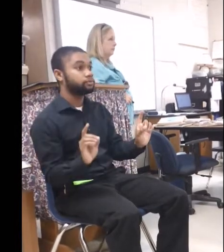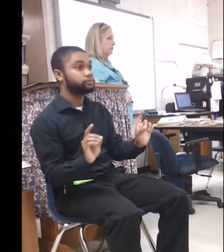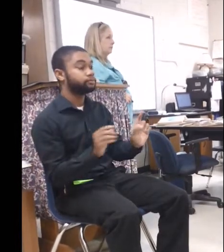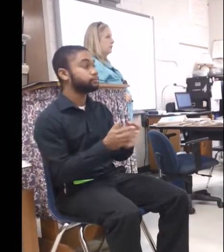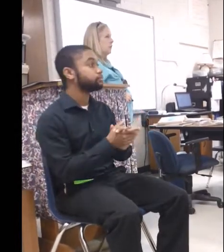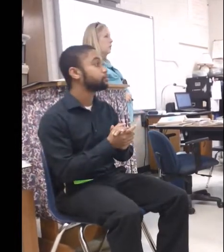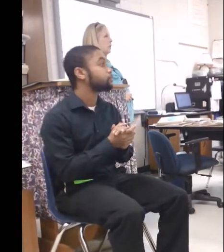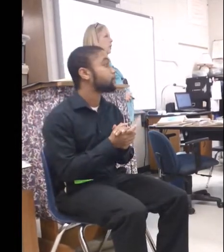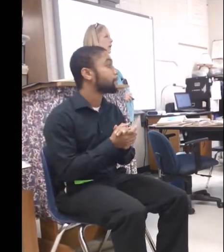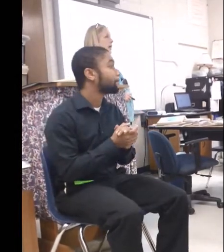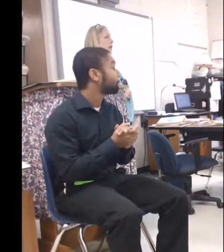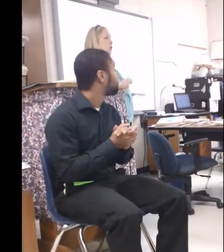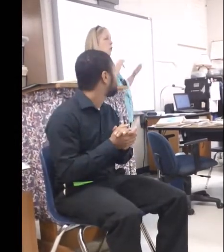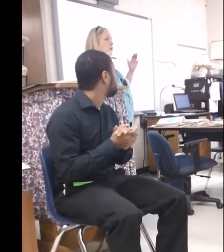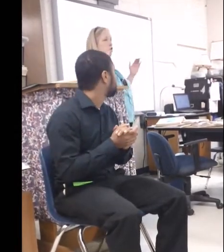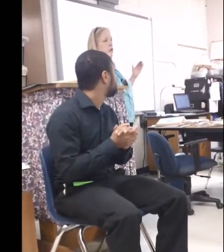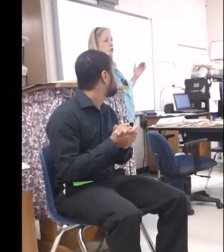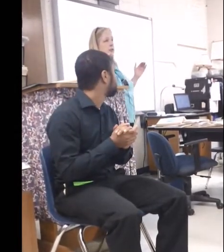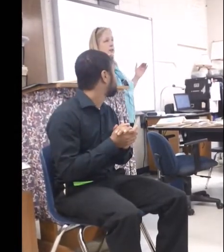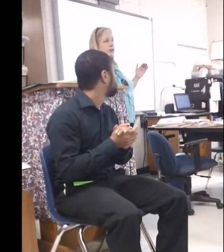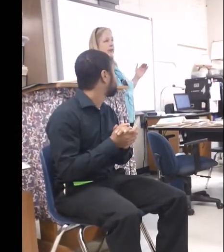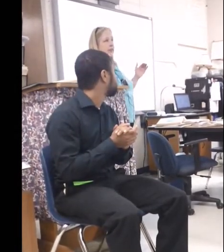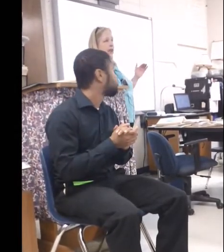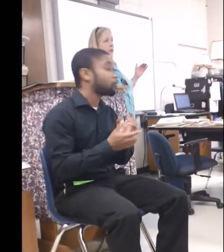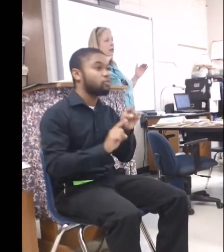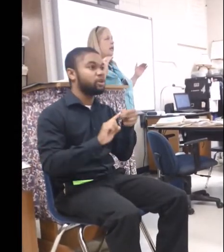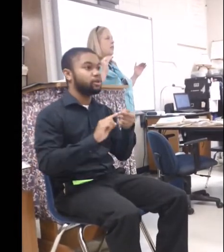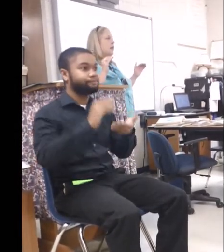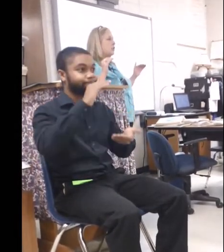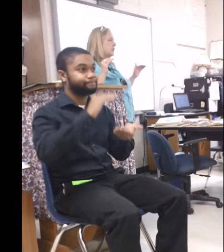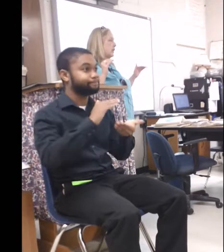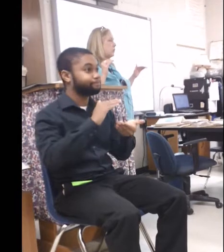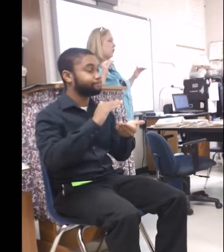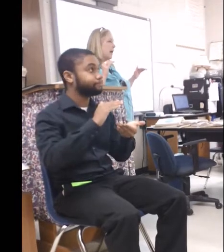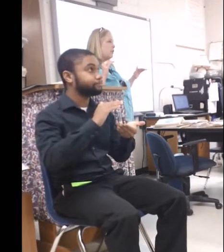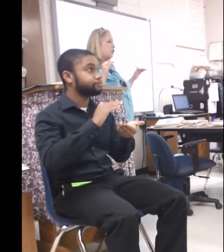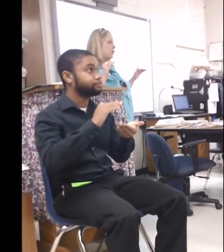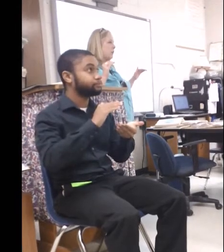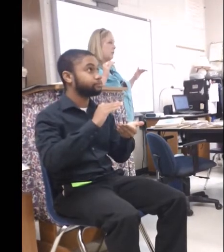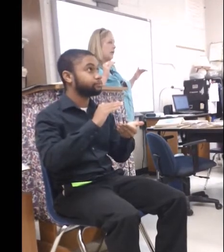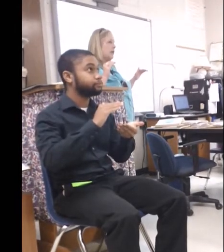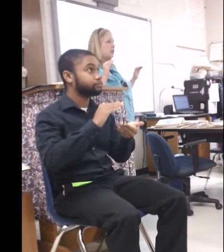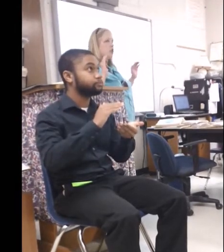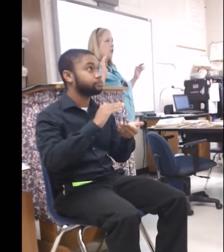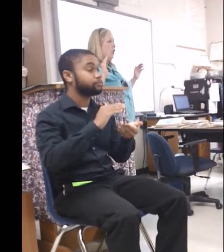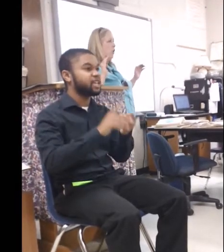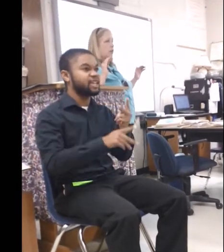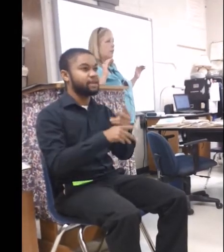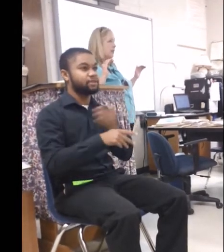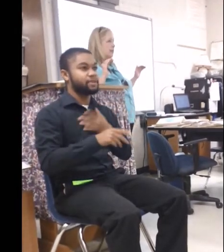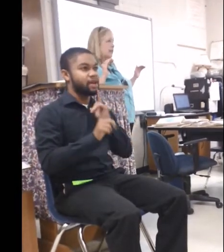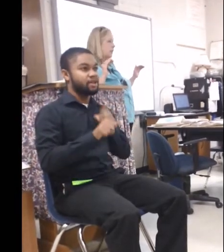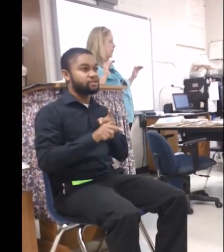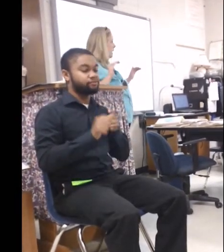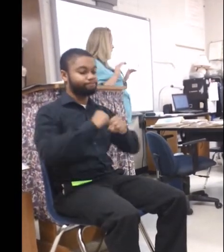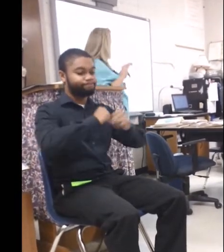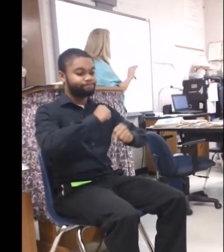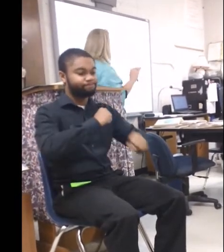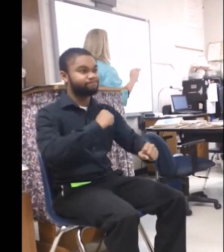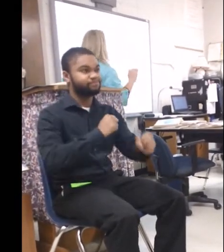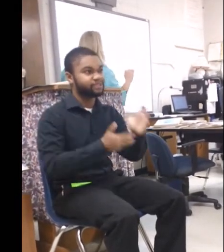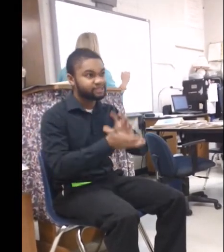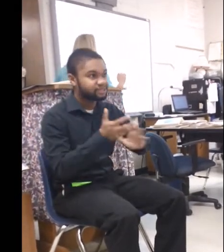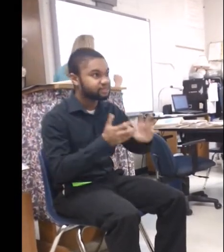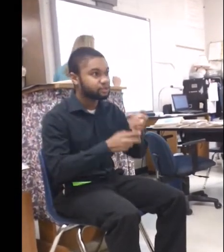you can't go help. Okay, once you simplify that way, that just keeps your answer from being so long and messy. I